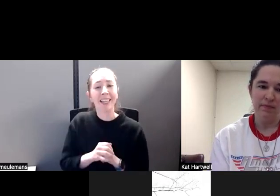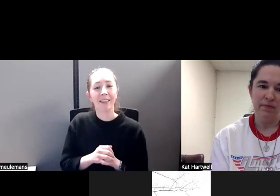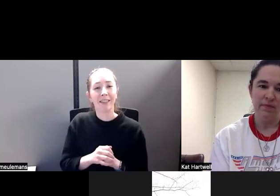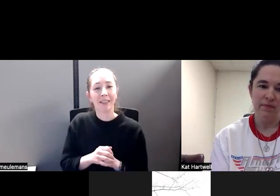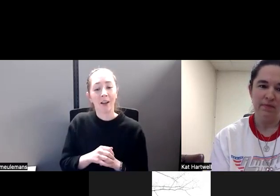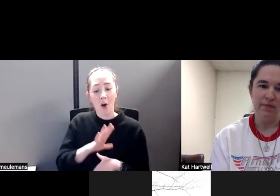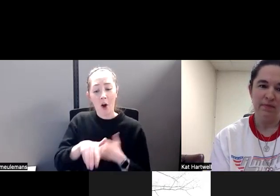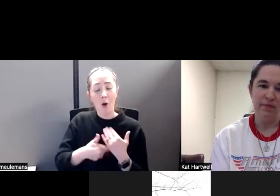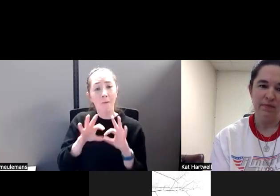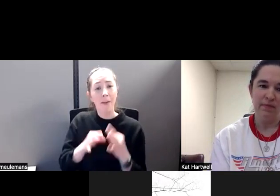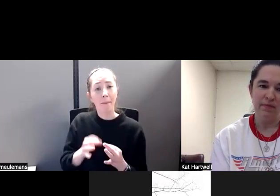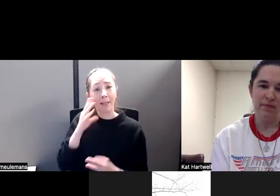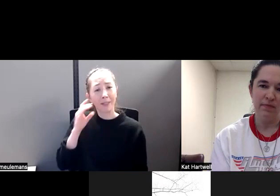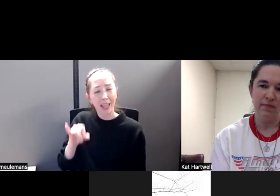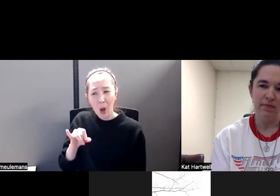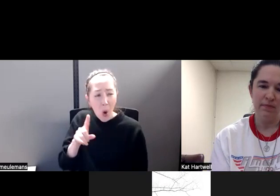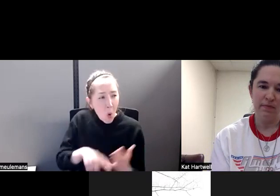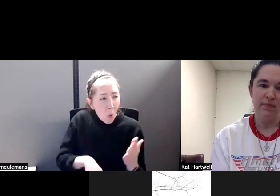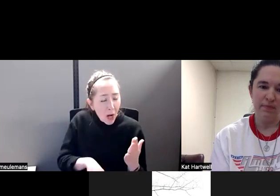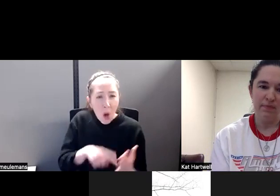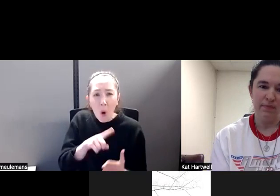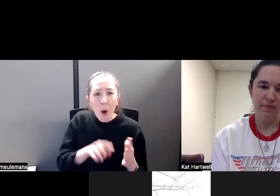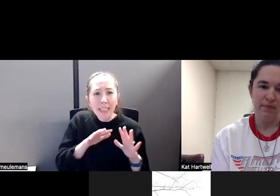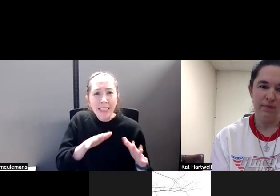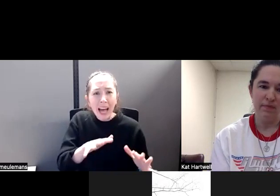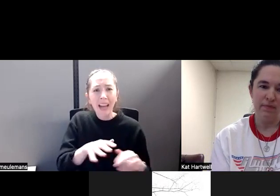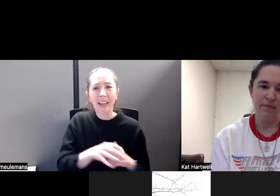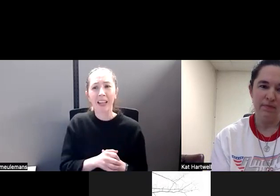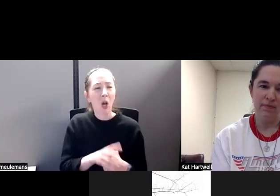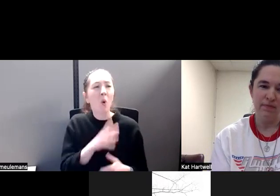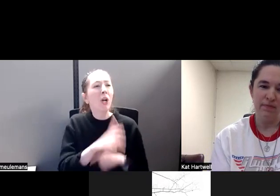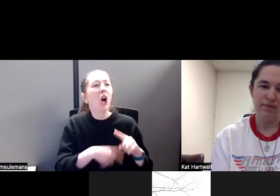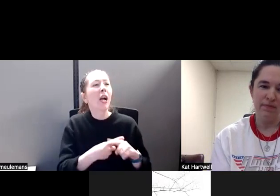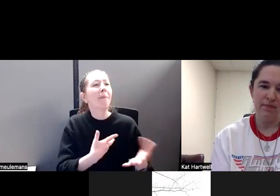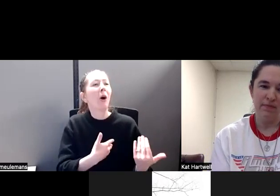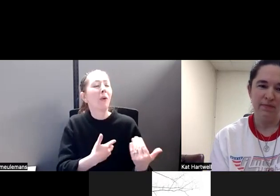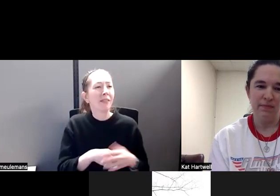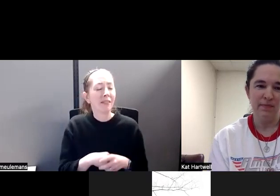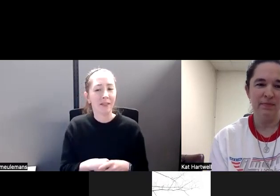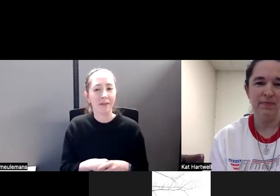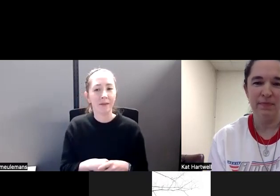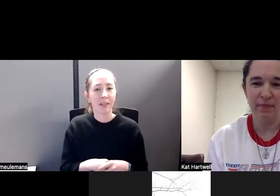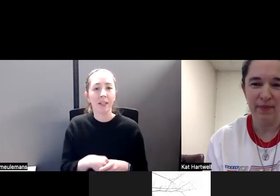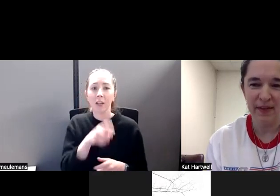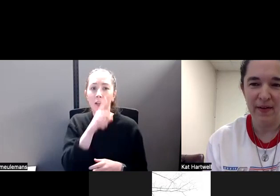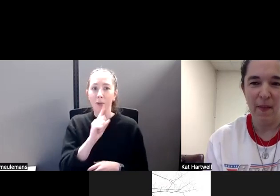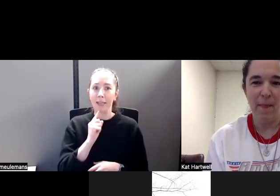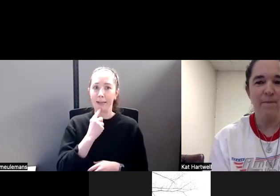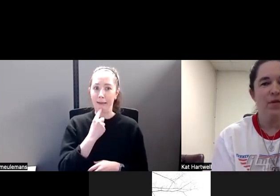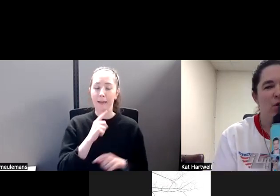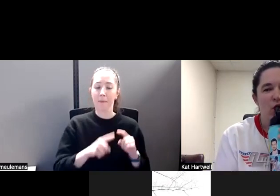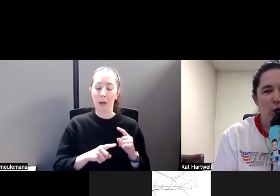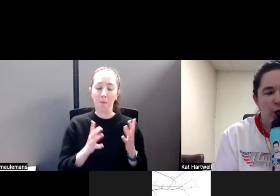whole family gets it. I was like, what? What is anxiety? Like, what are you talking about? So it was intense back then,